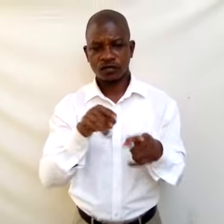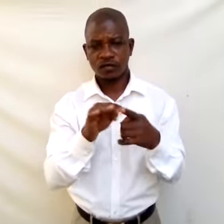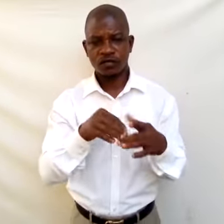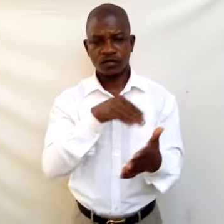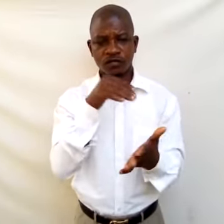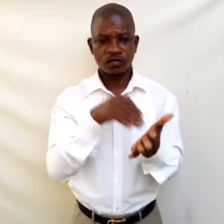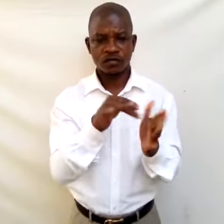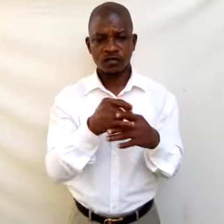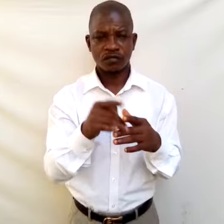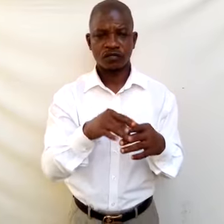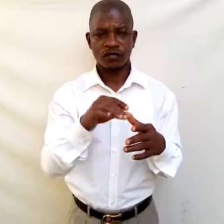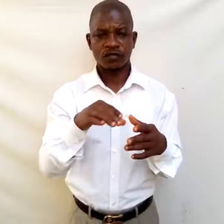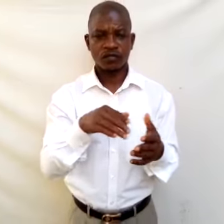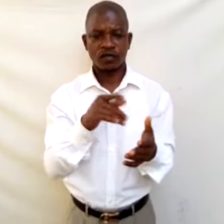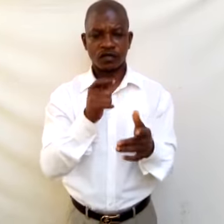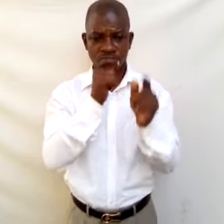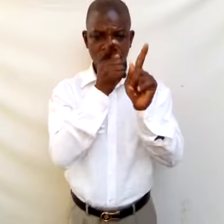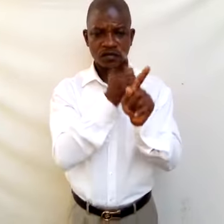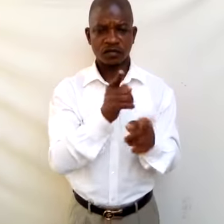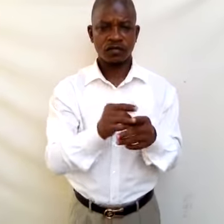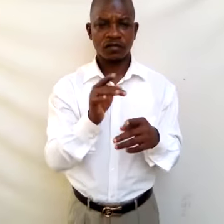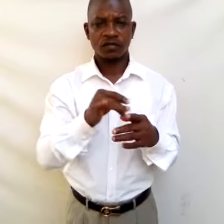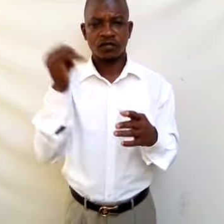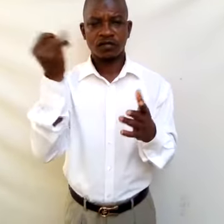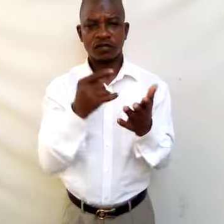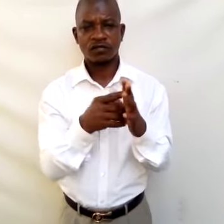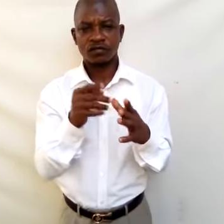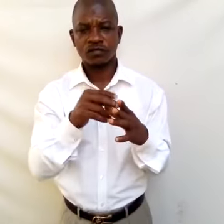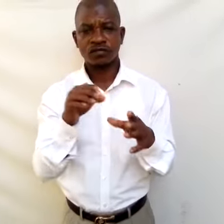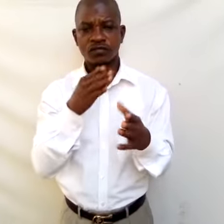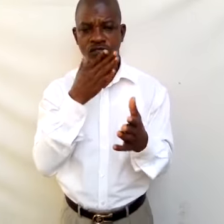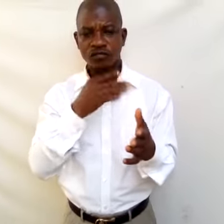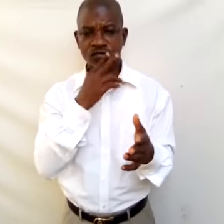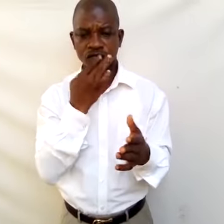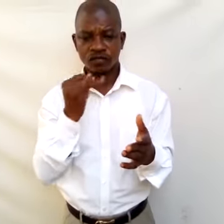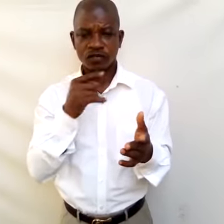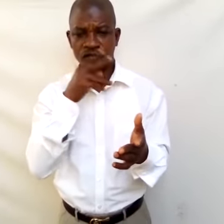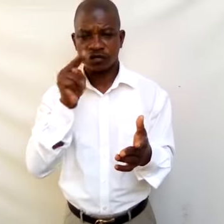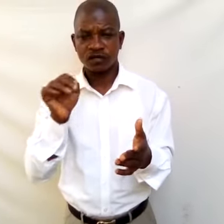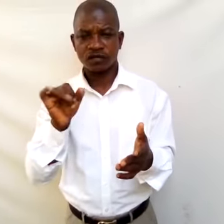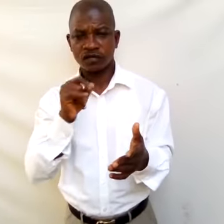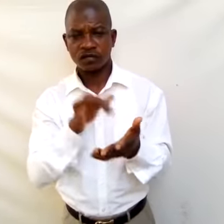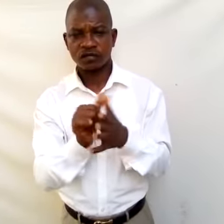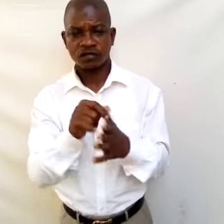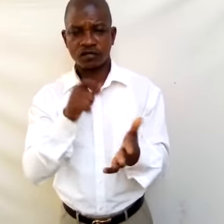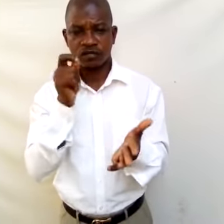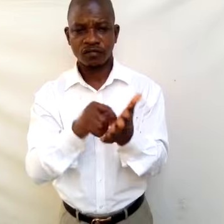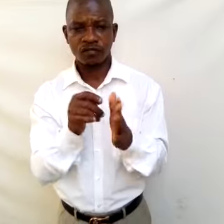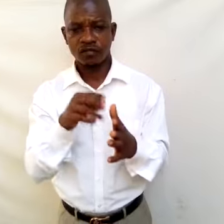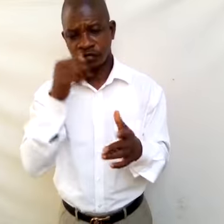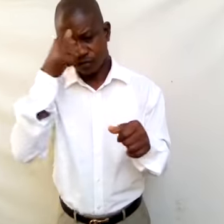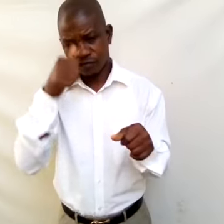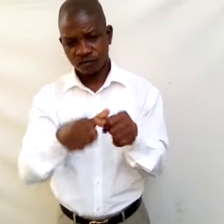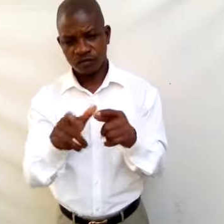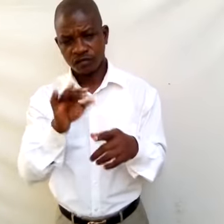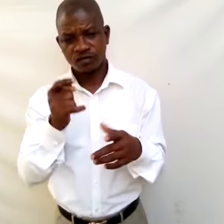your answer sheet. Draw the sweep net within the points noted. Remember, your drawing should not